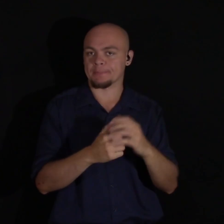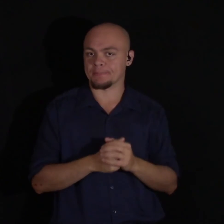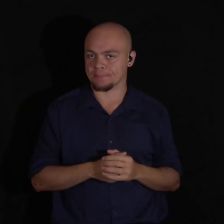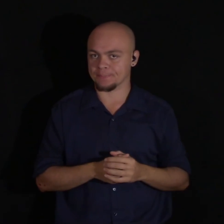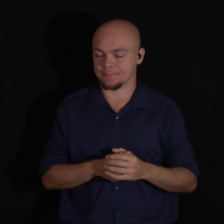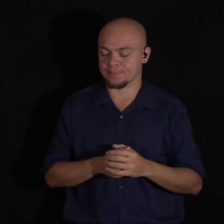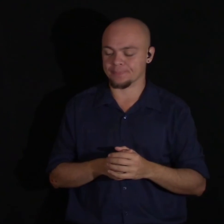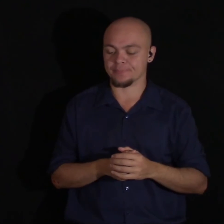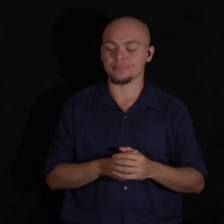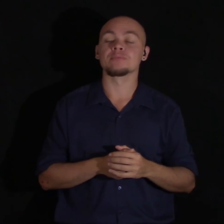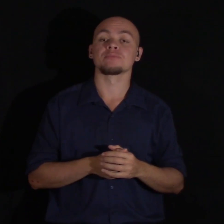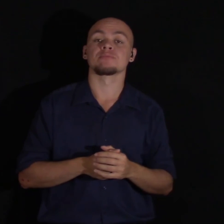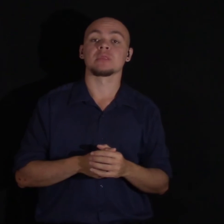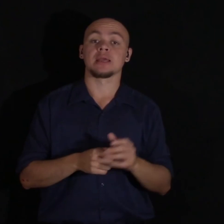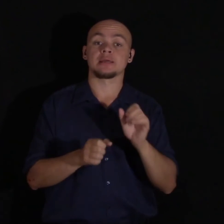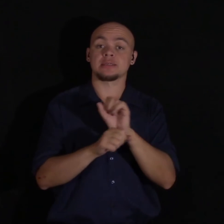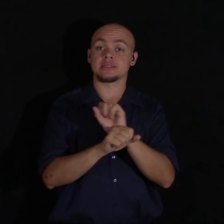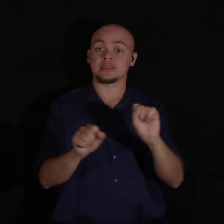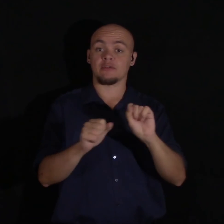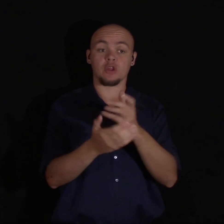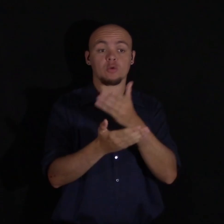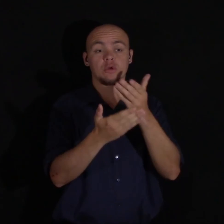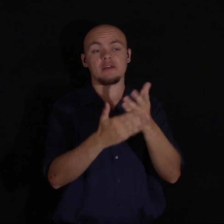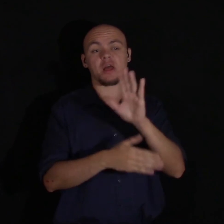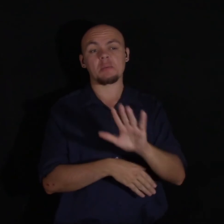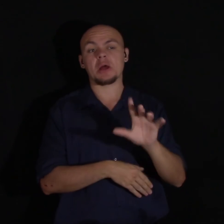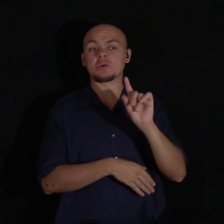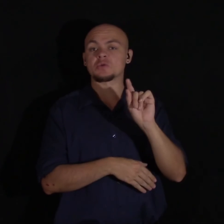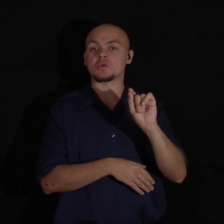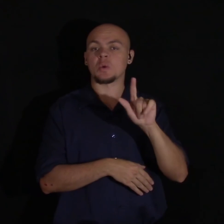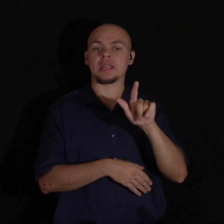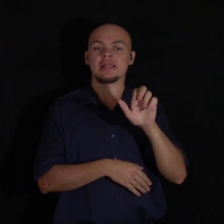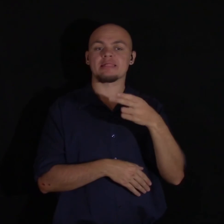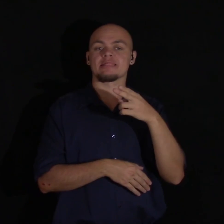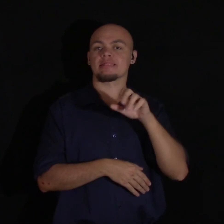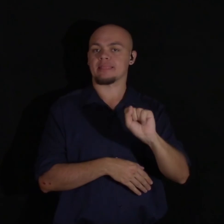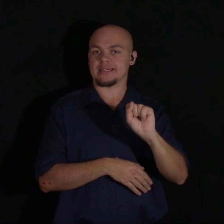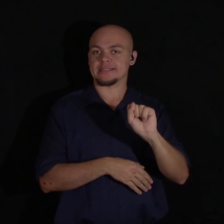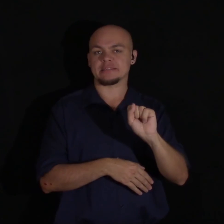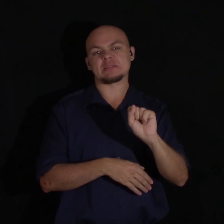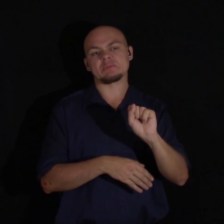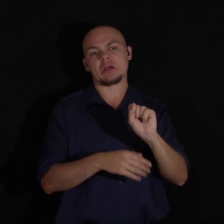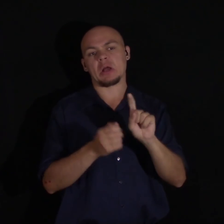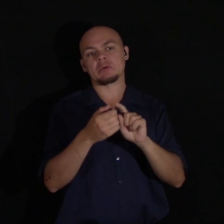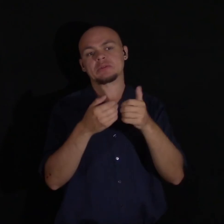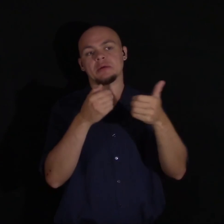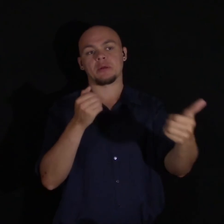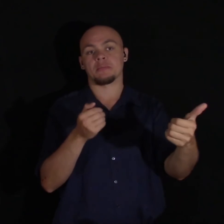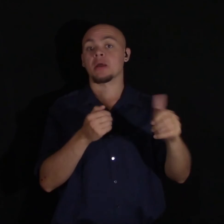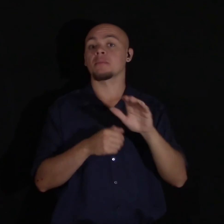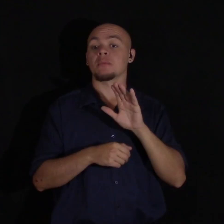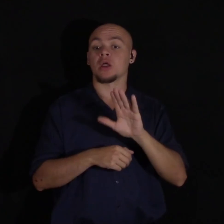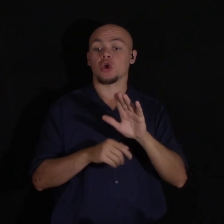She arrived in safety at a town about 20 leagues from the cottage of de Lacy, when her attendant fell dangerously